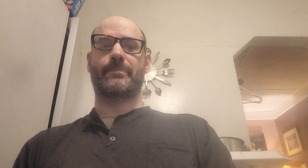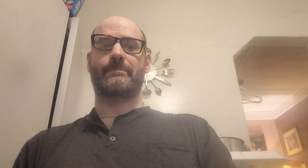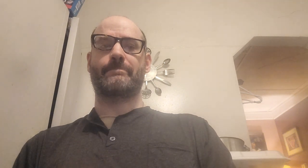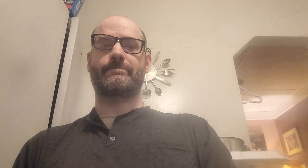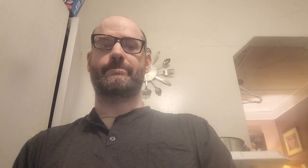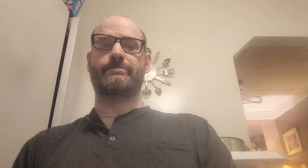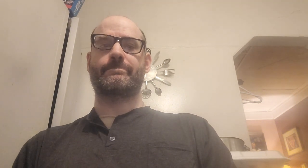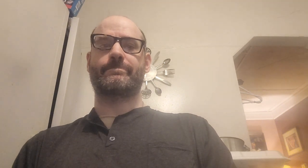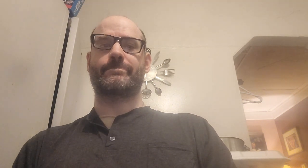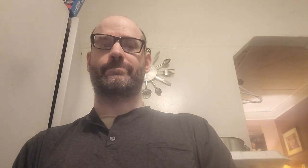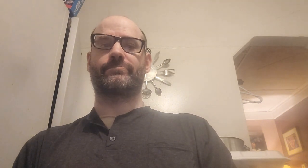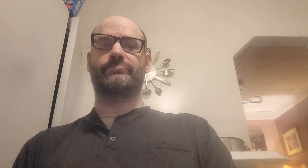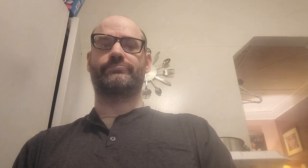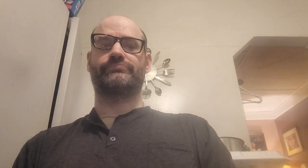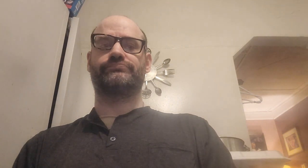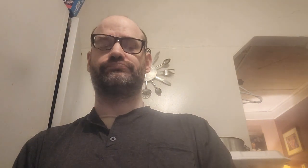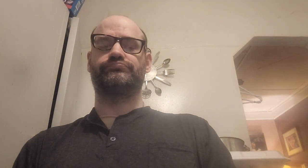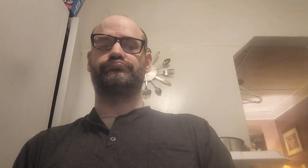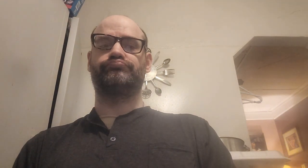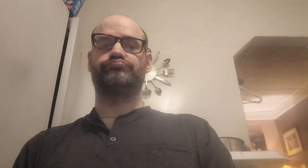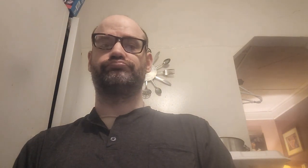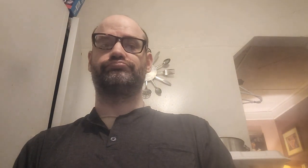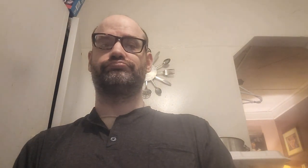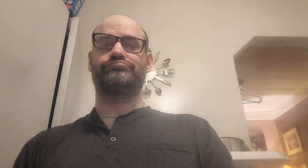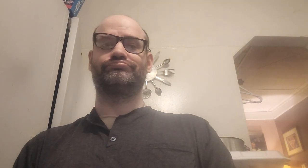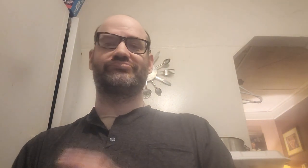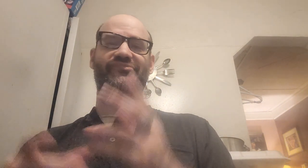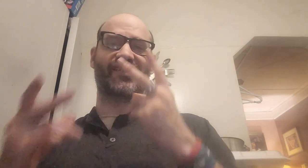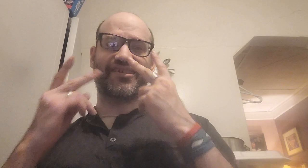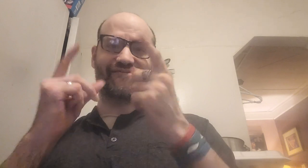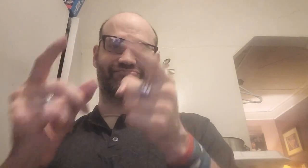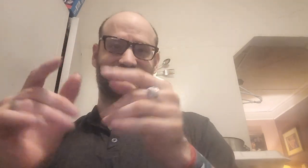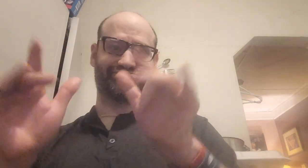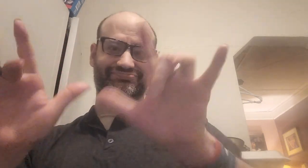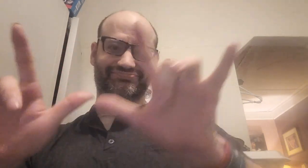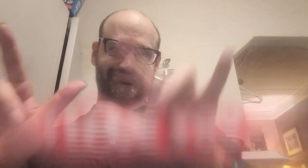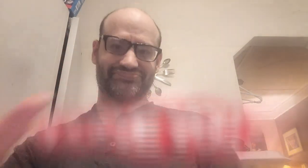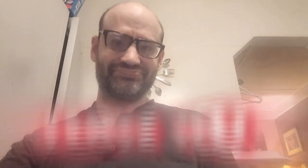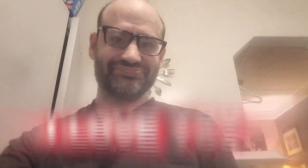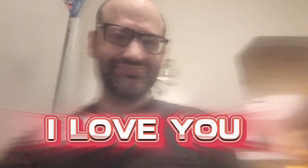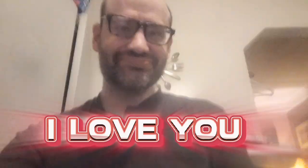I see you. I love you.